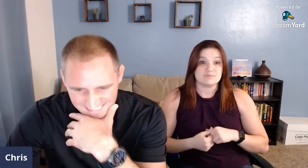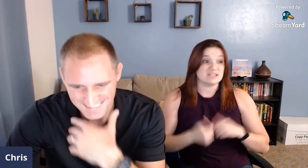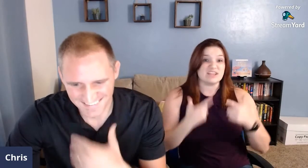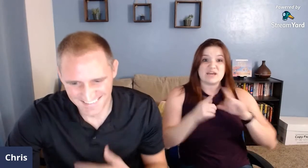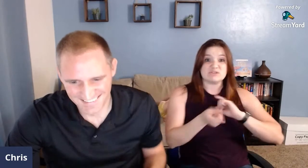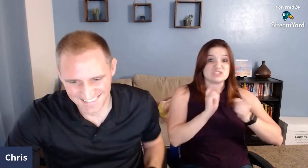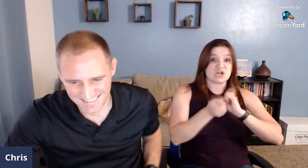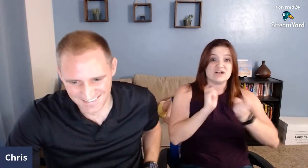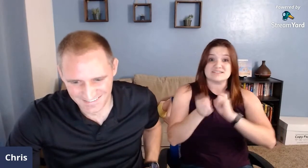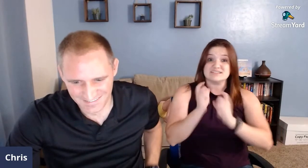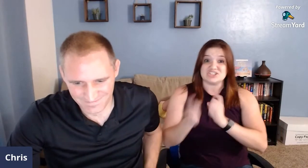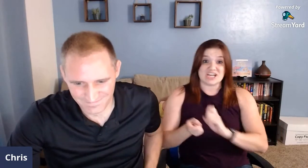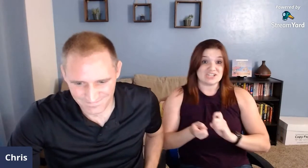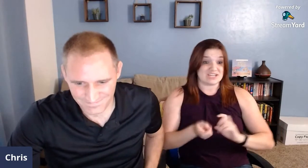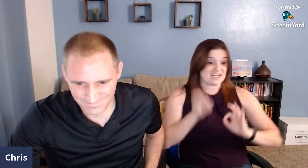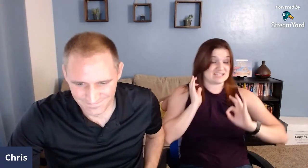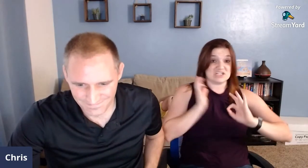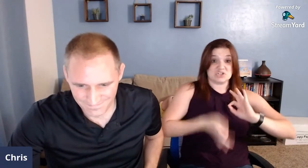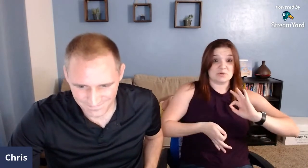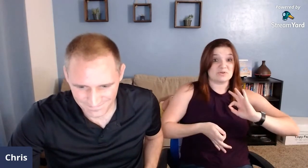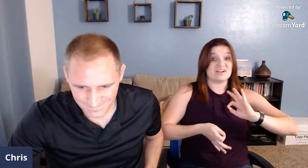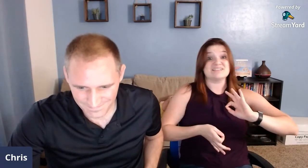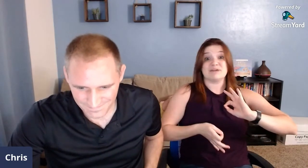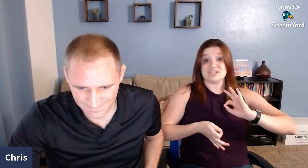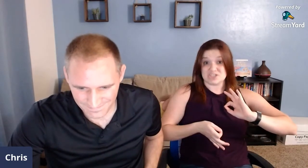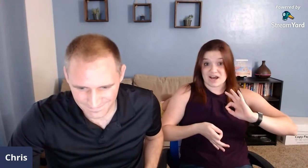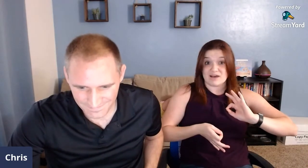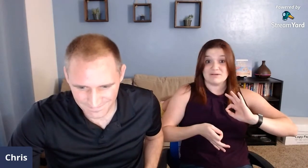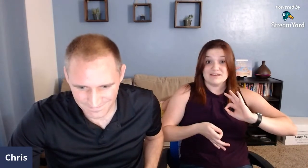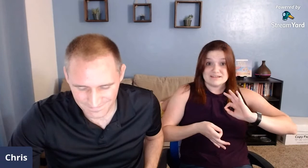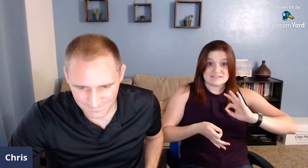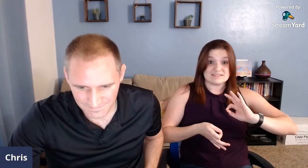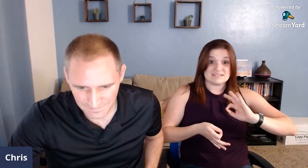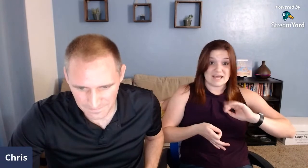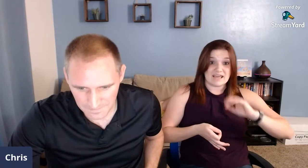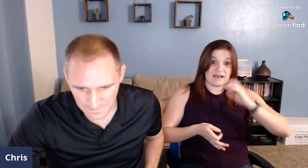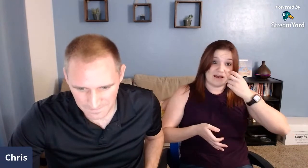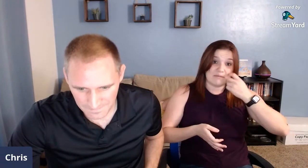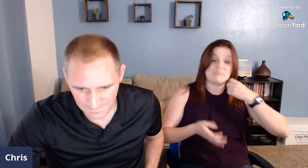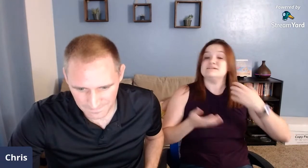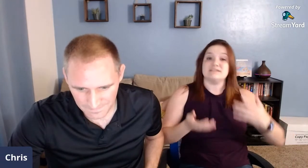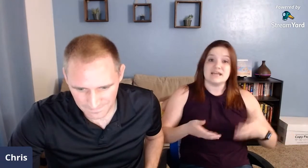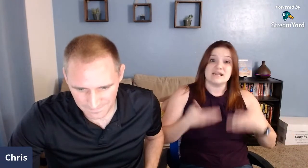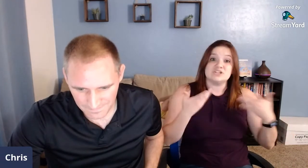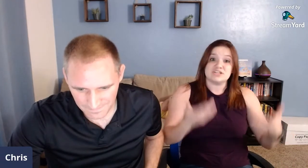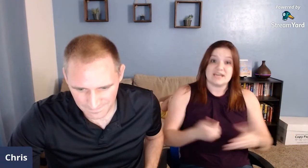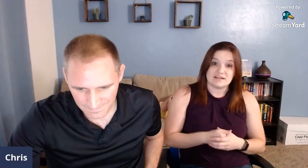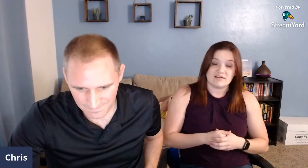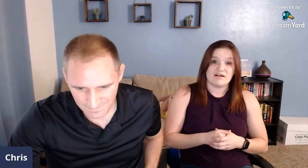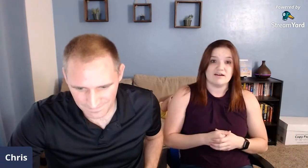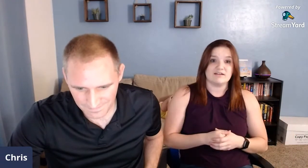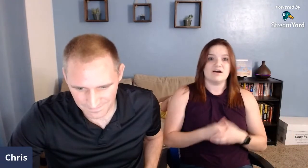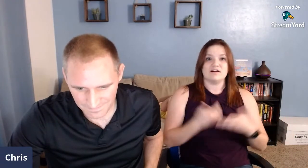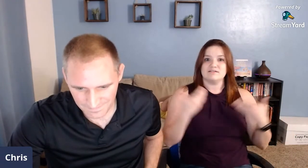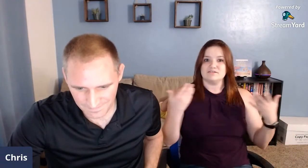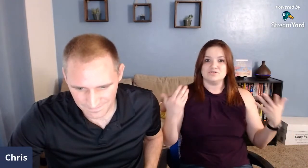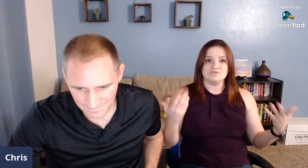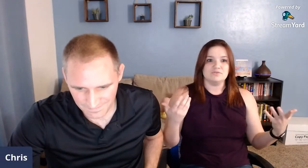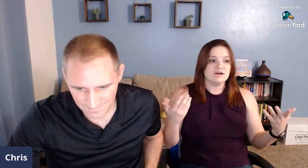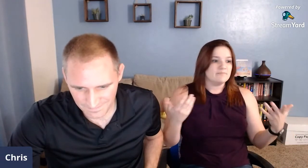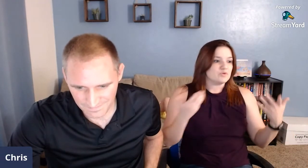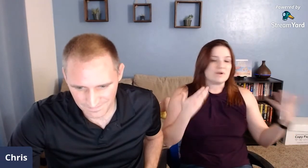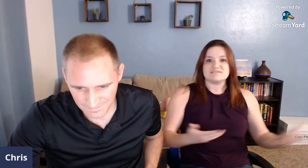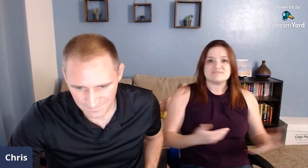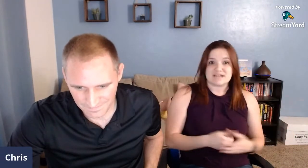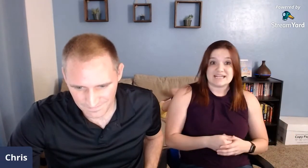Medical terms, the language is constantly changing. And as an interpreter, it's my job to stay up to date and educated on